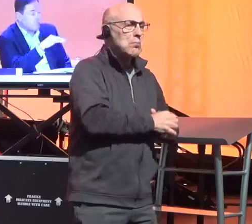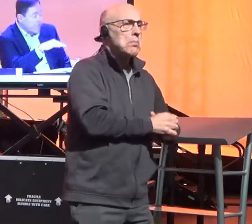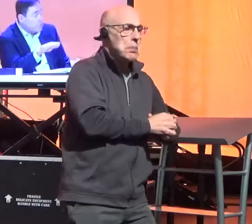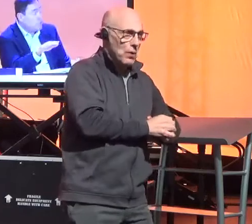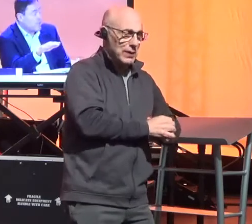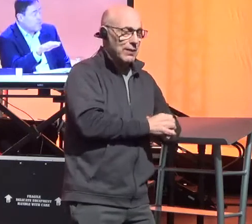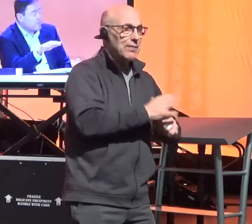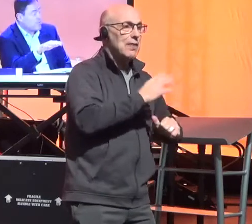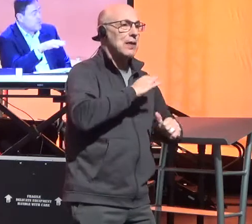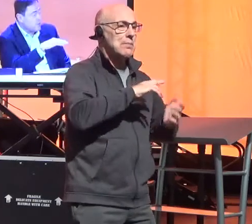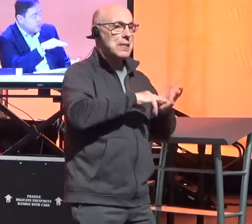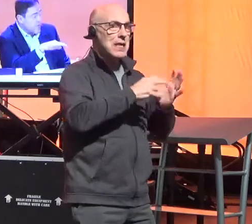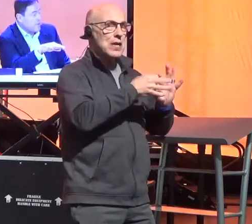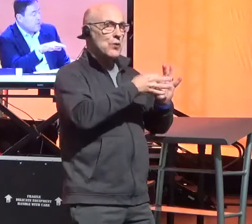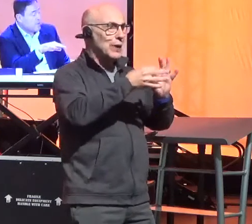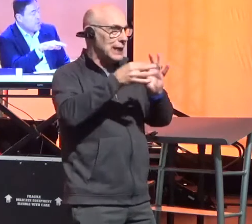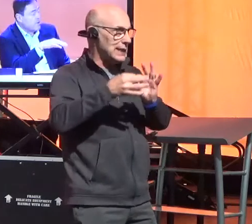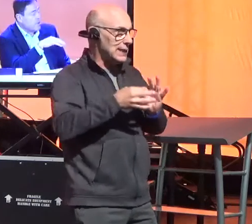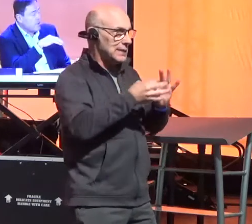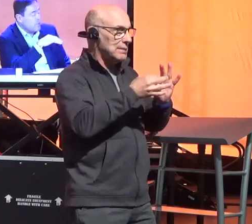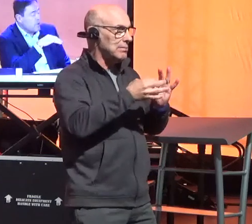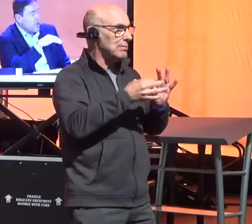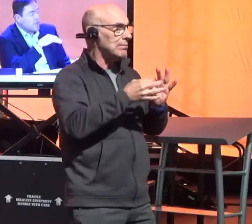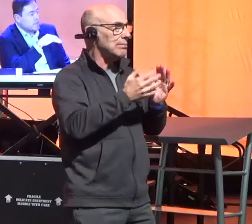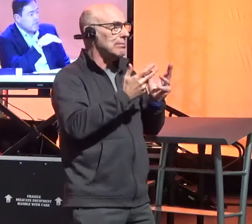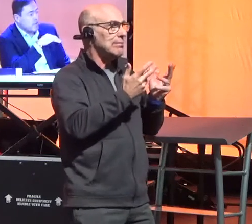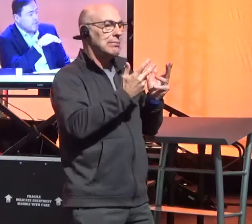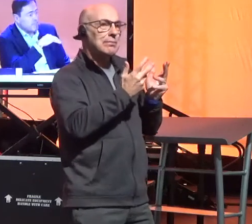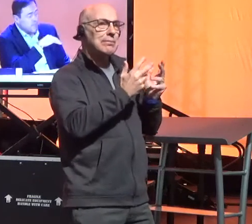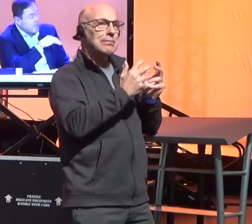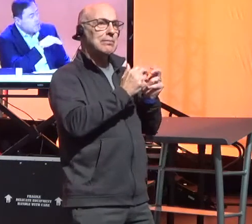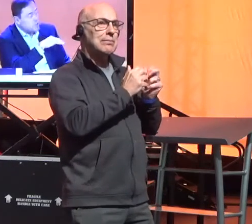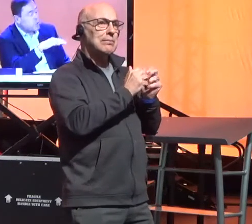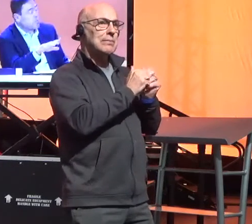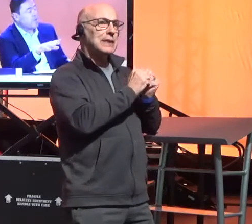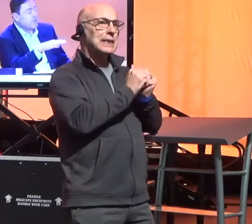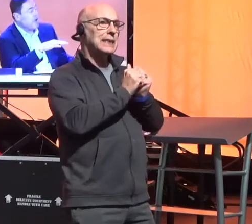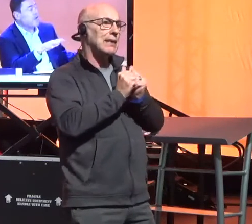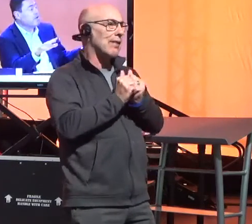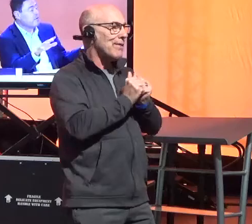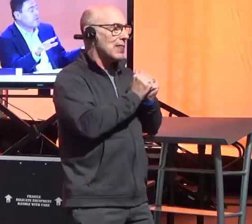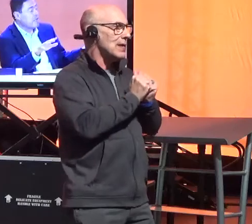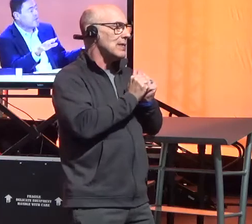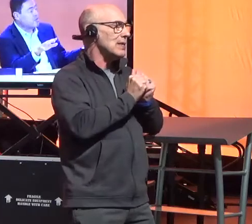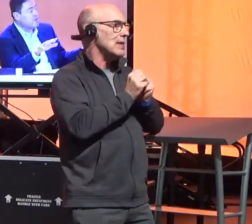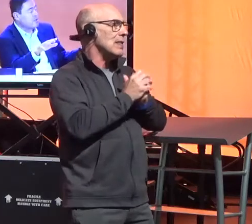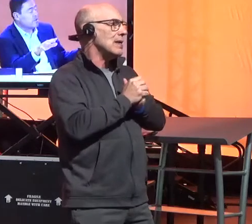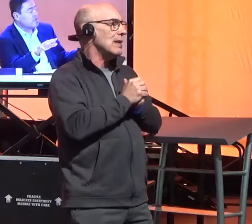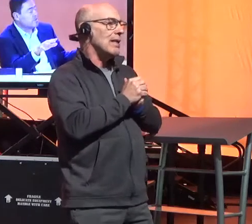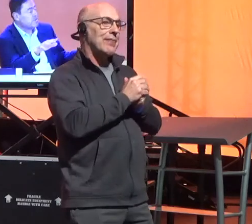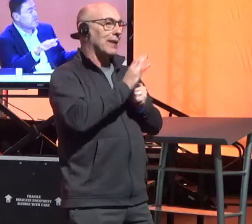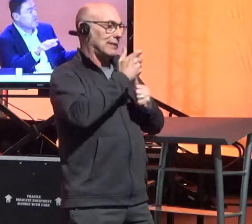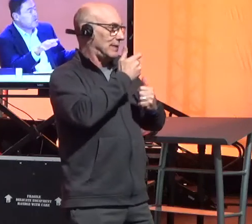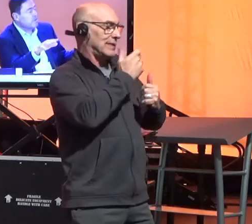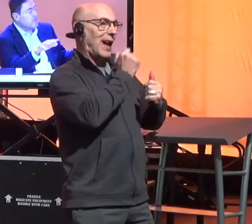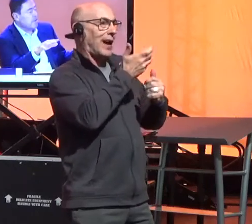got relationships that are together. They're not insuperably divided over these last 2 years.